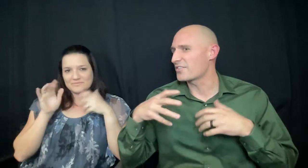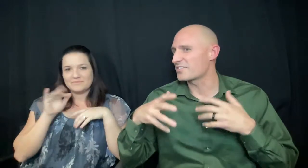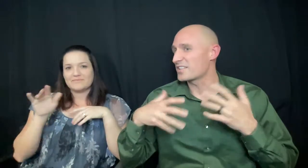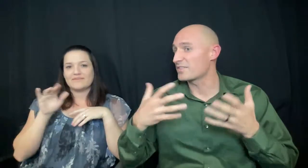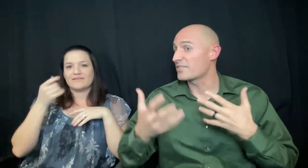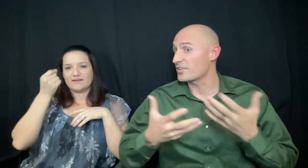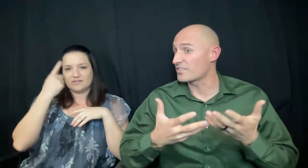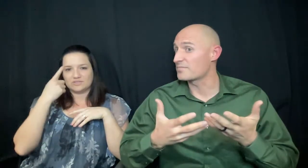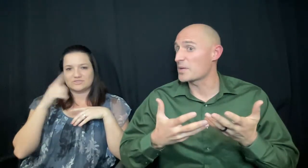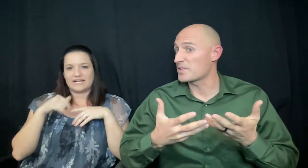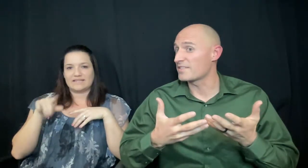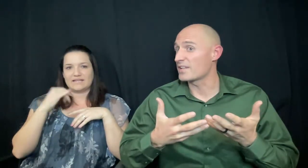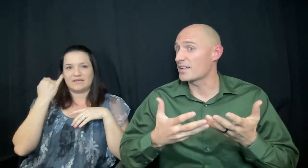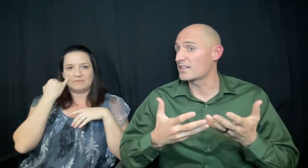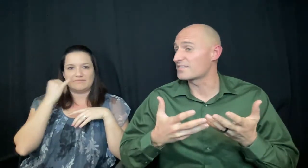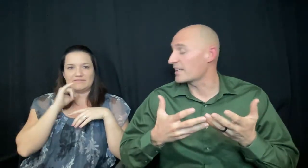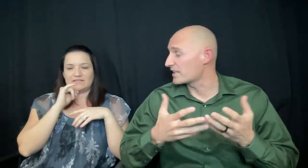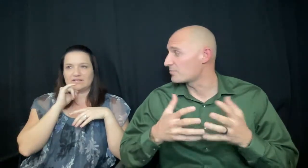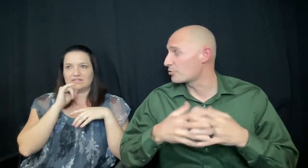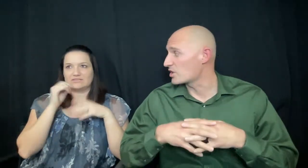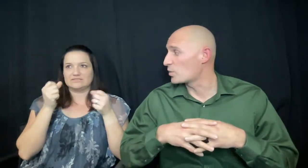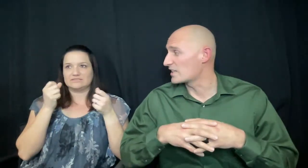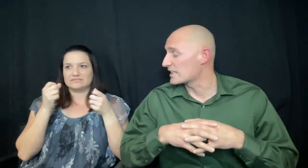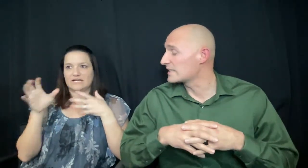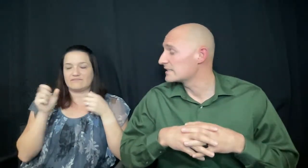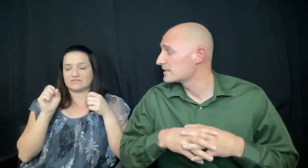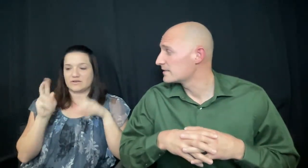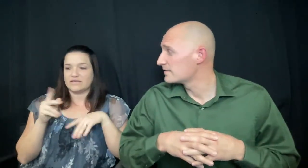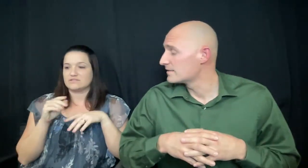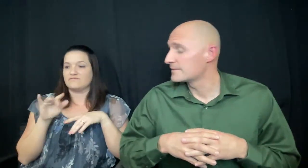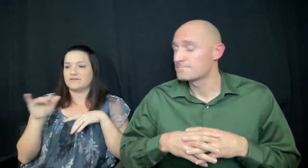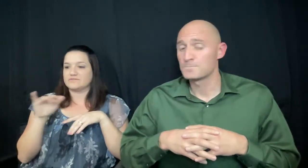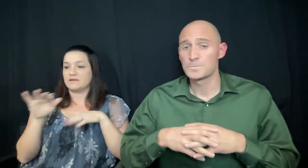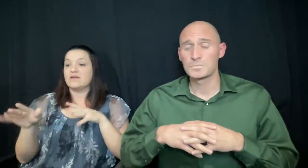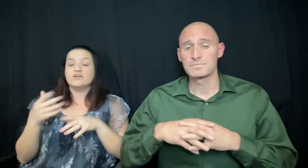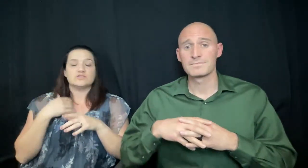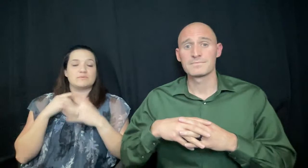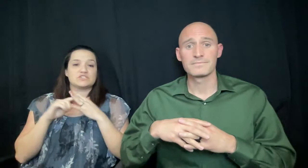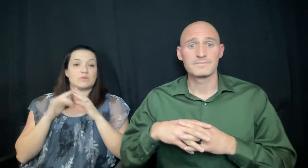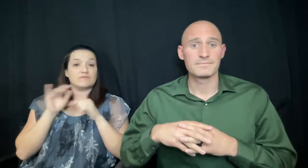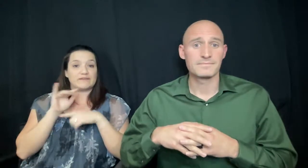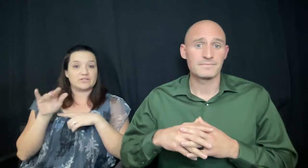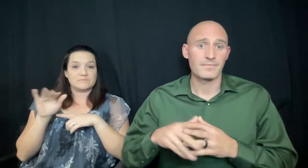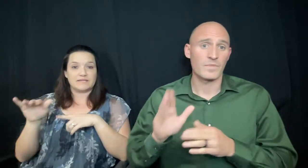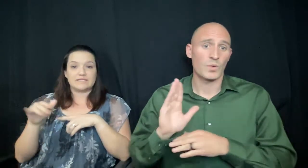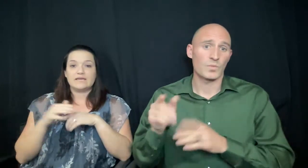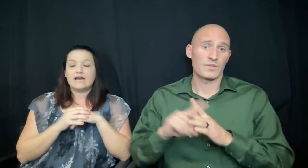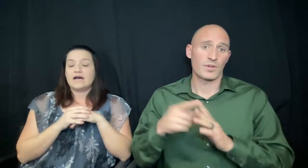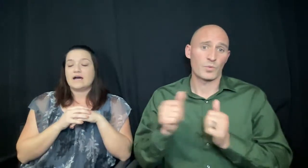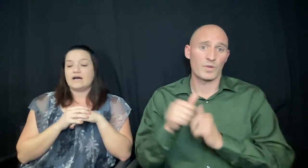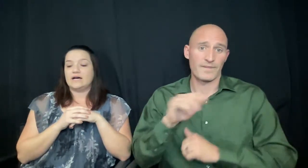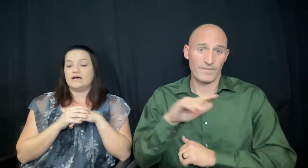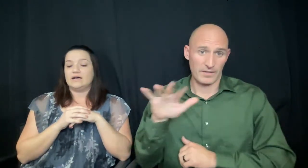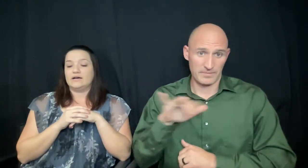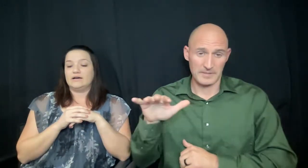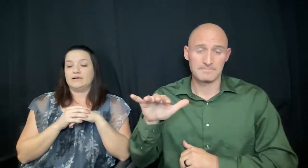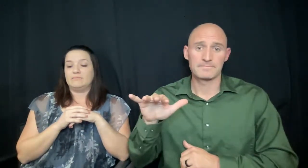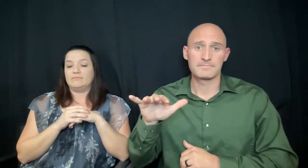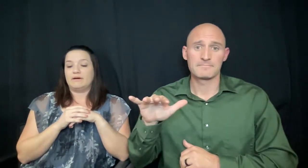others, even if they're maybe signing pretty quickly. Signing fast. Okay, so finger spelling. So I'm going to start with finger spelling. I'm going